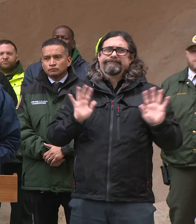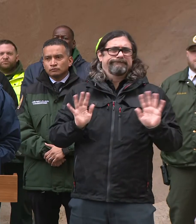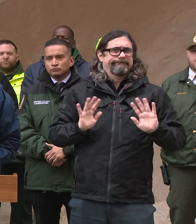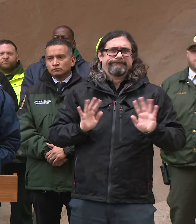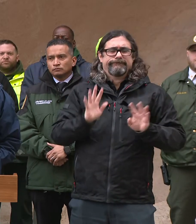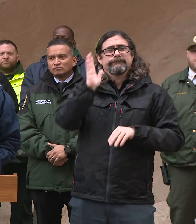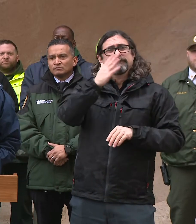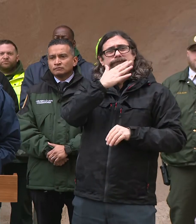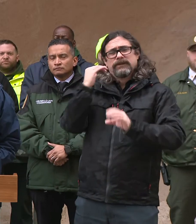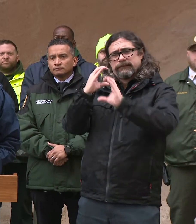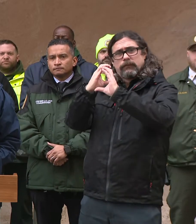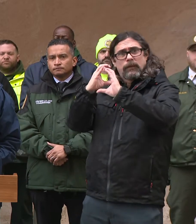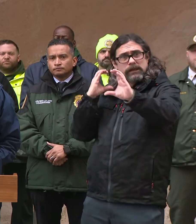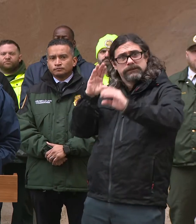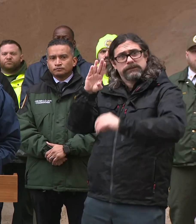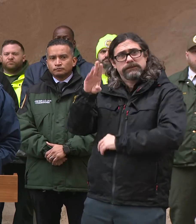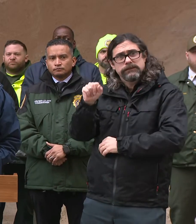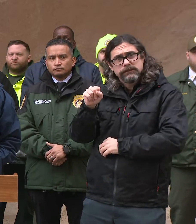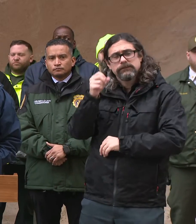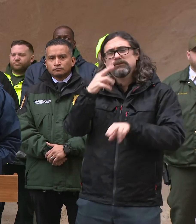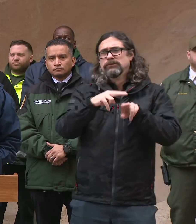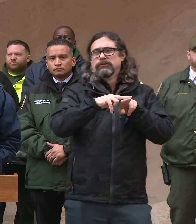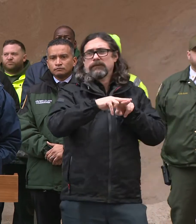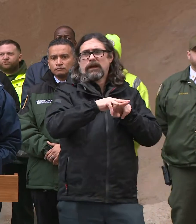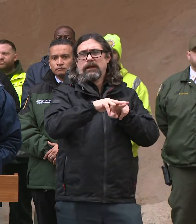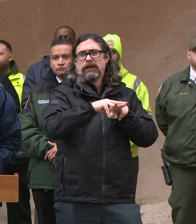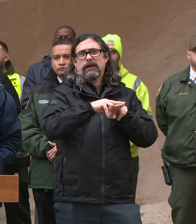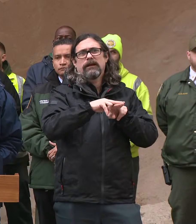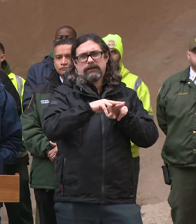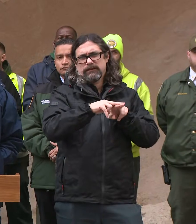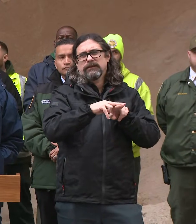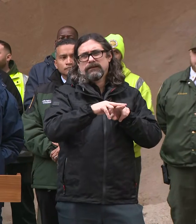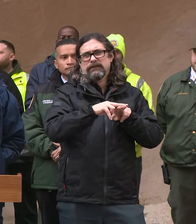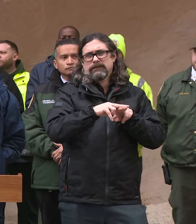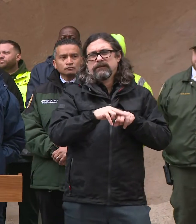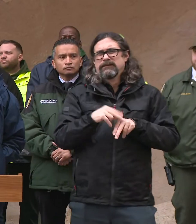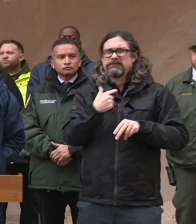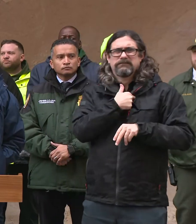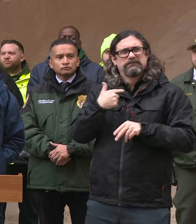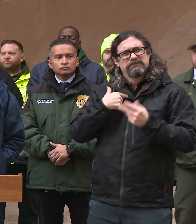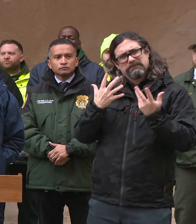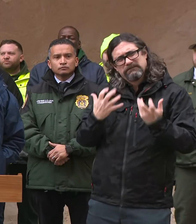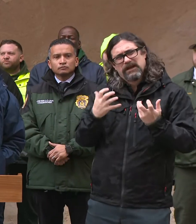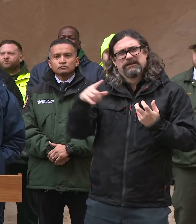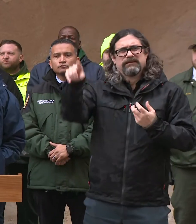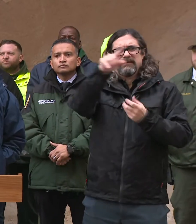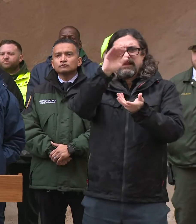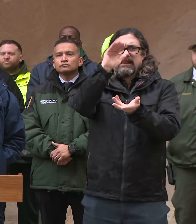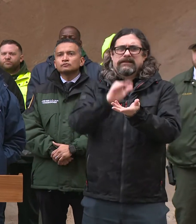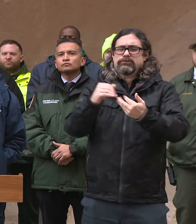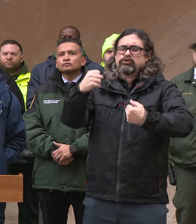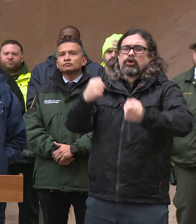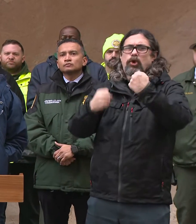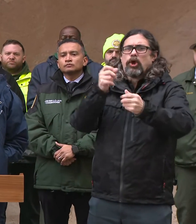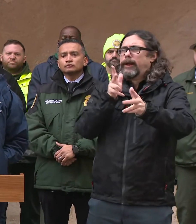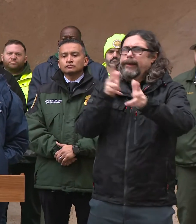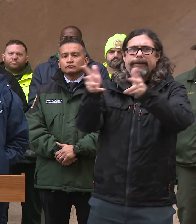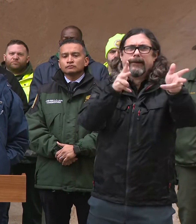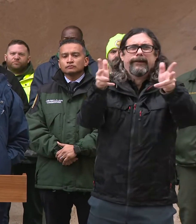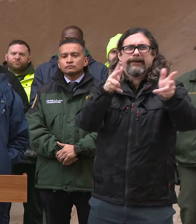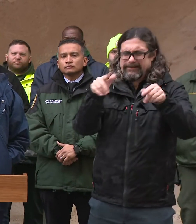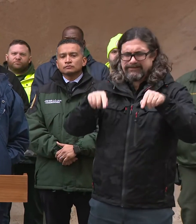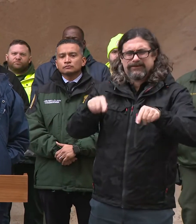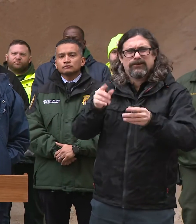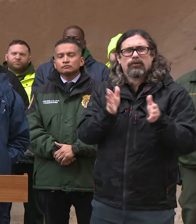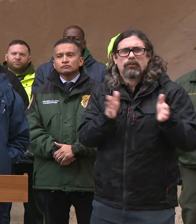so the snow plows and the equipment can do what is needed to keep our streets clean. Preparations are already